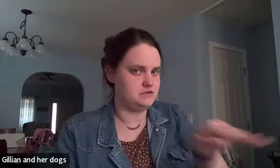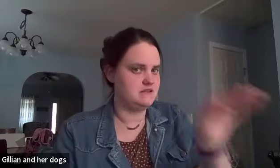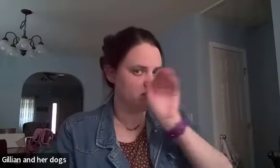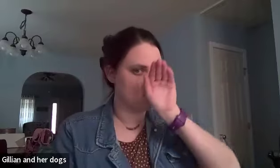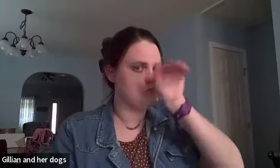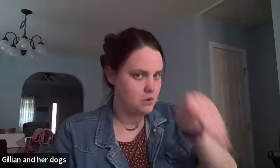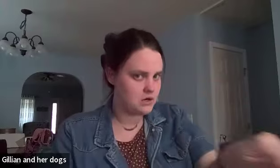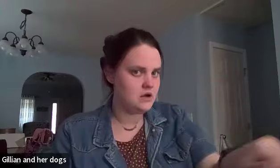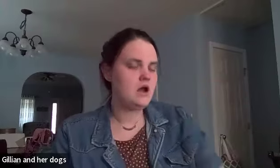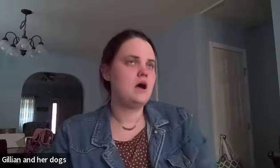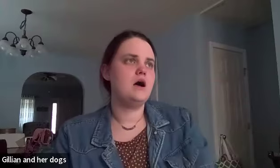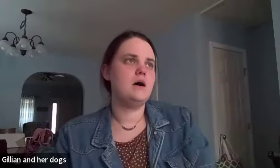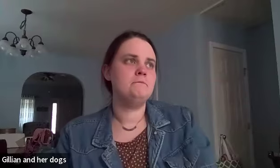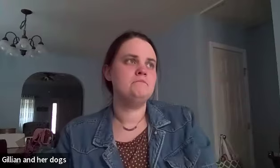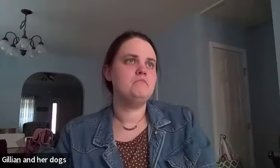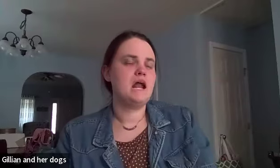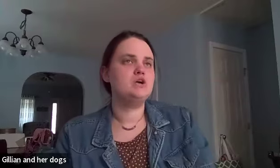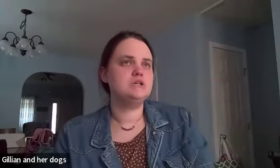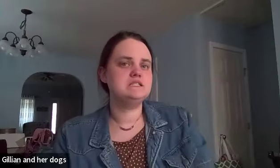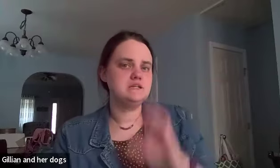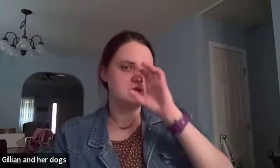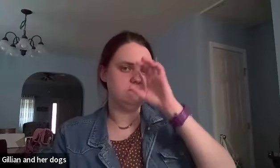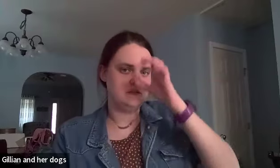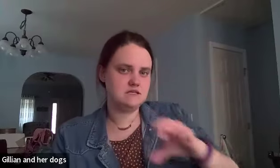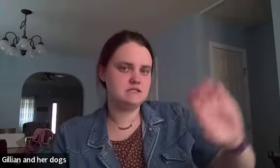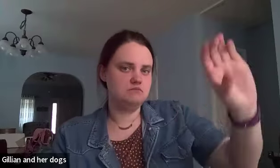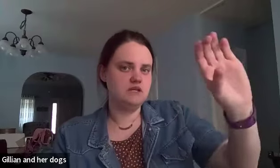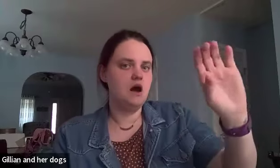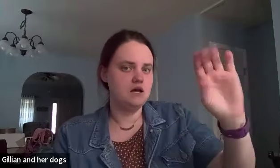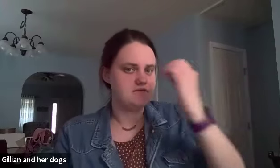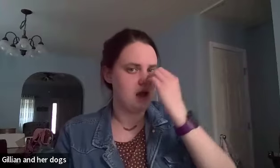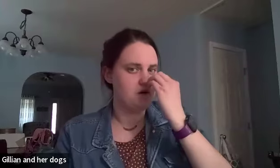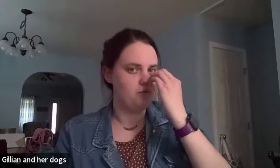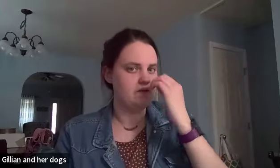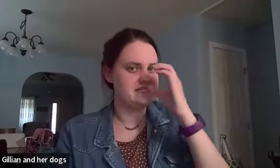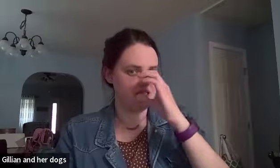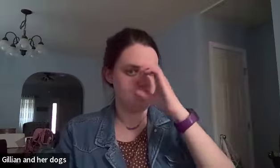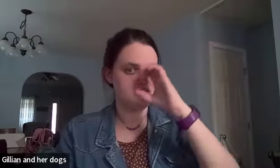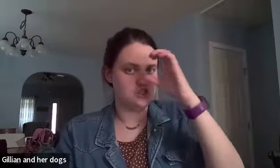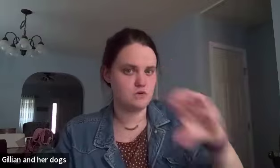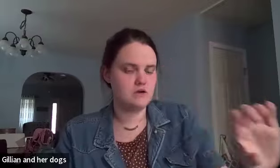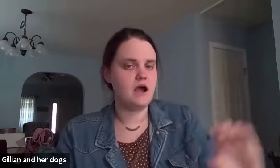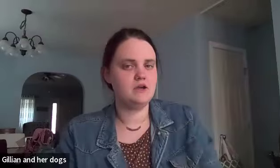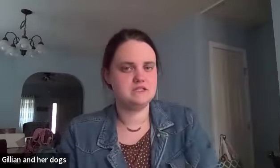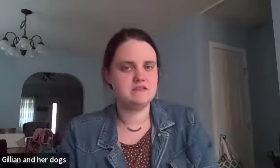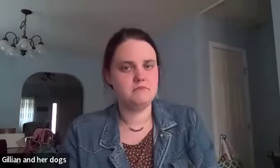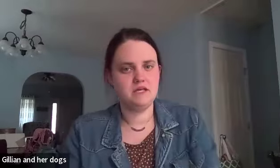do see this one more. But I could see with this because of how it really signifies the trunk. I could see that